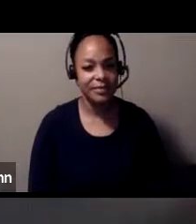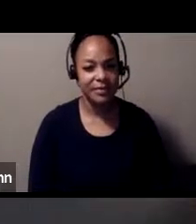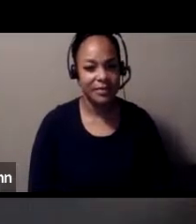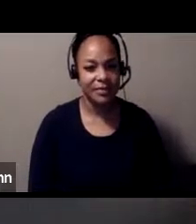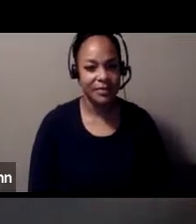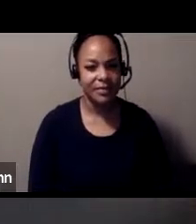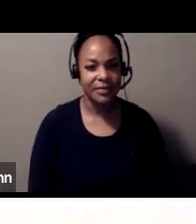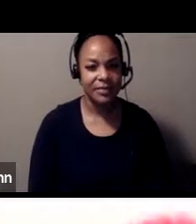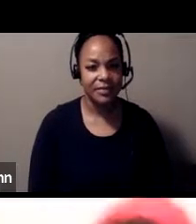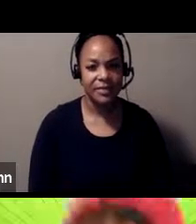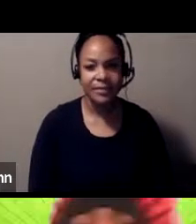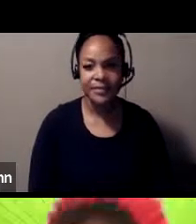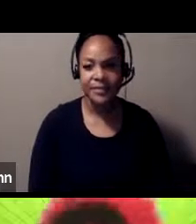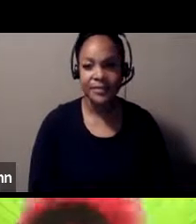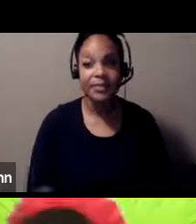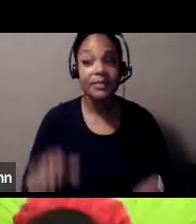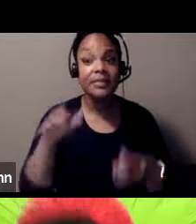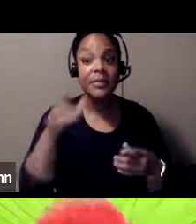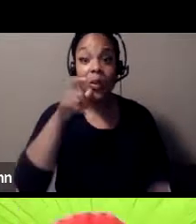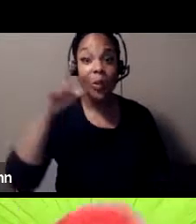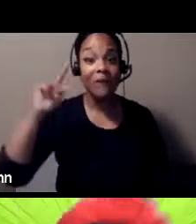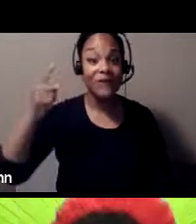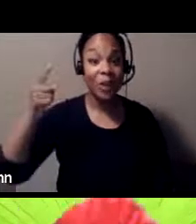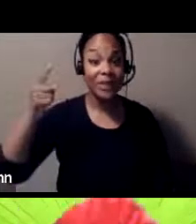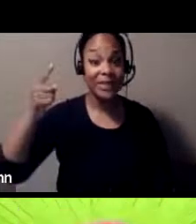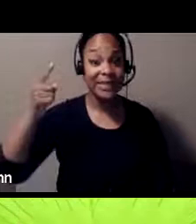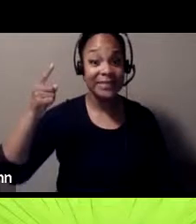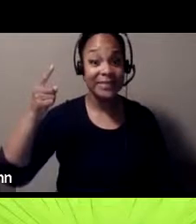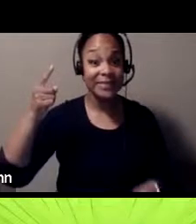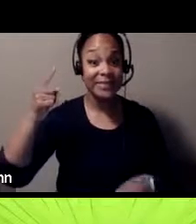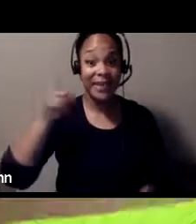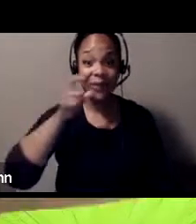Okay, who would like to share first?